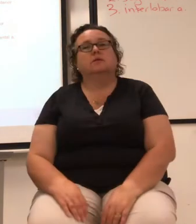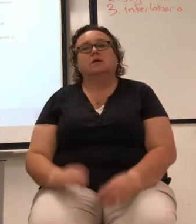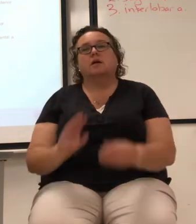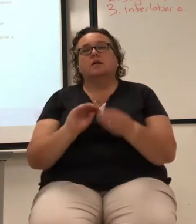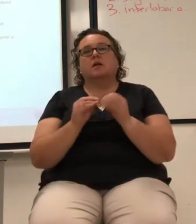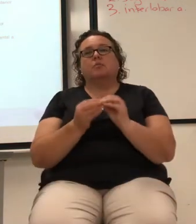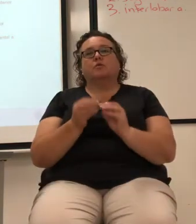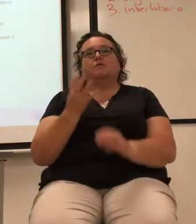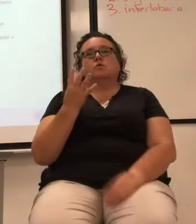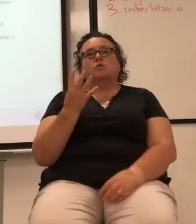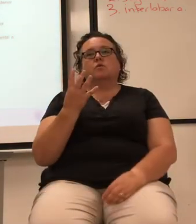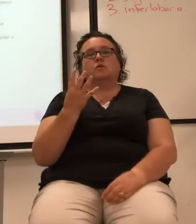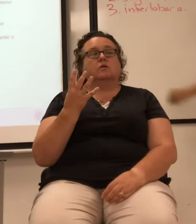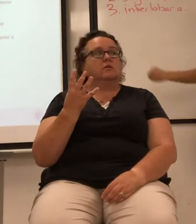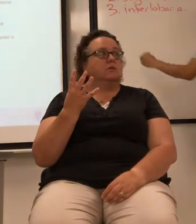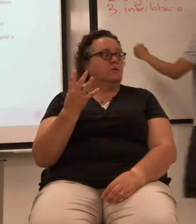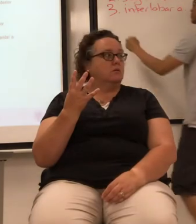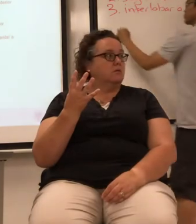arcuate artery.